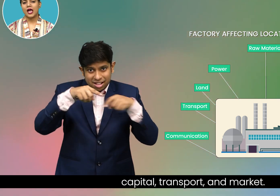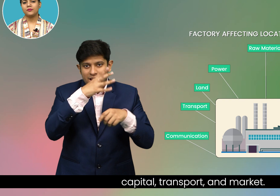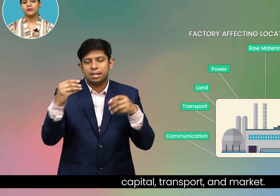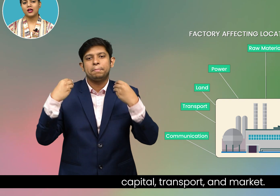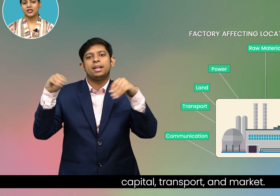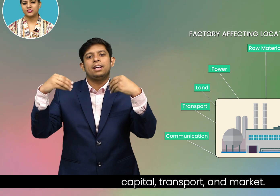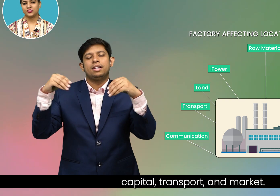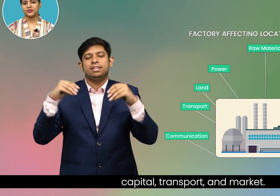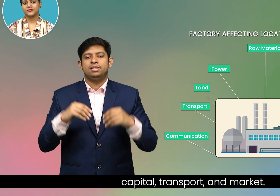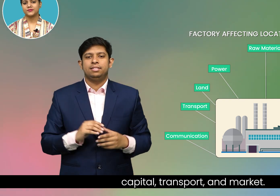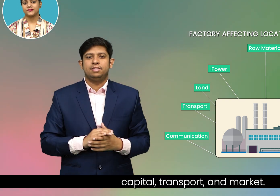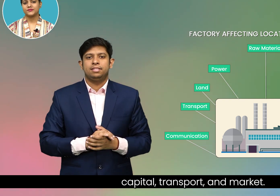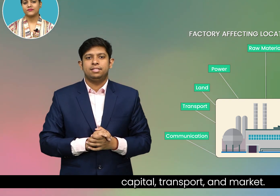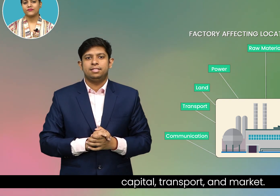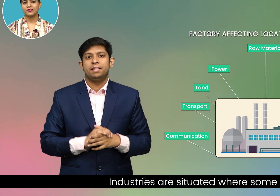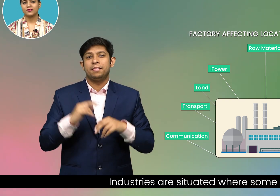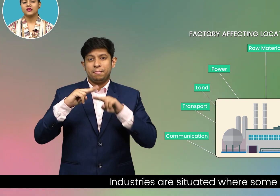transport and market.